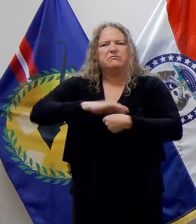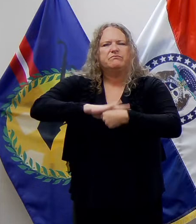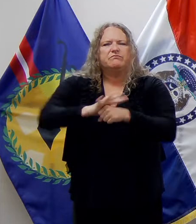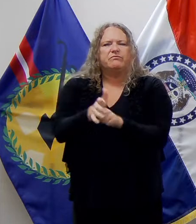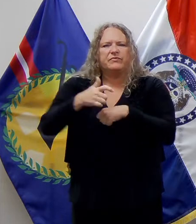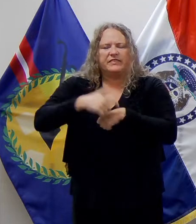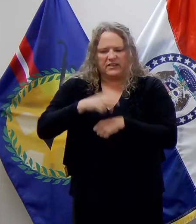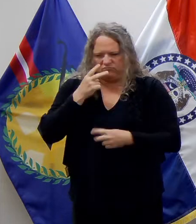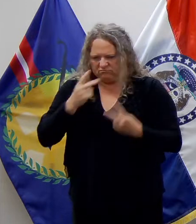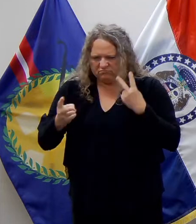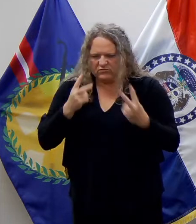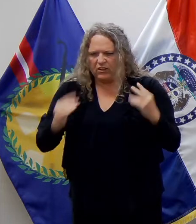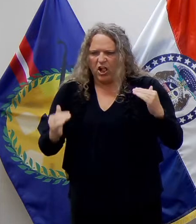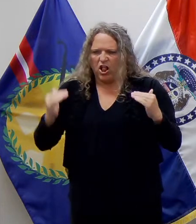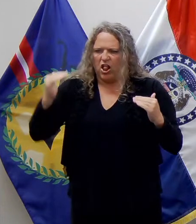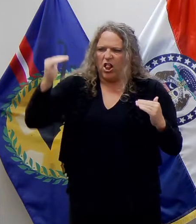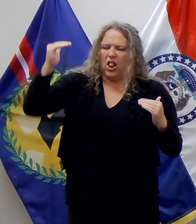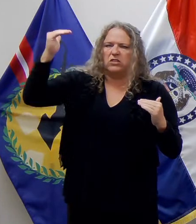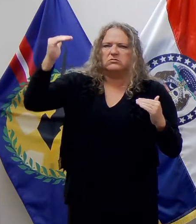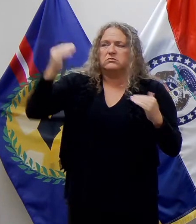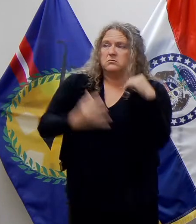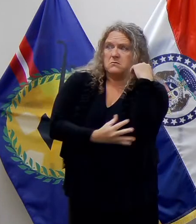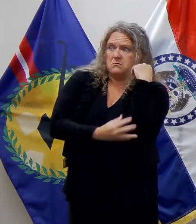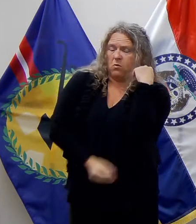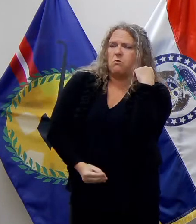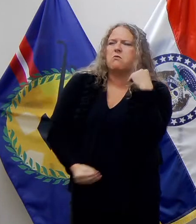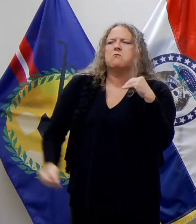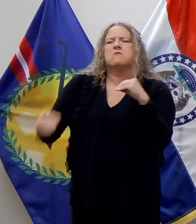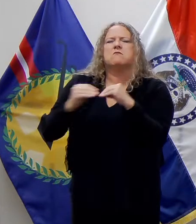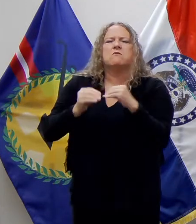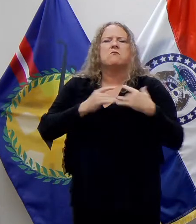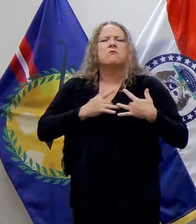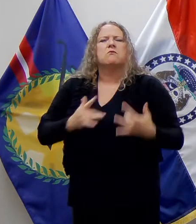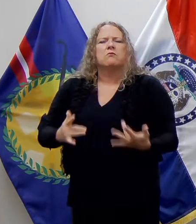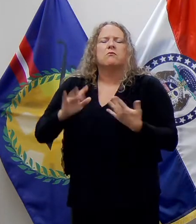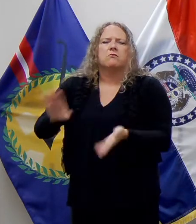with those living in poverty having the highest mortality rates.